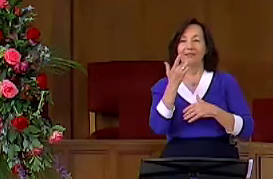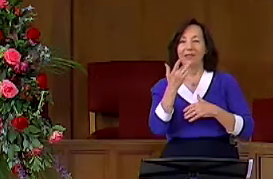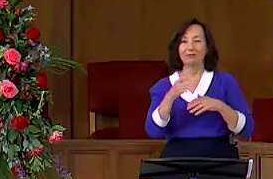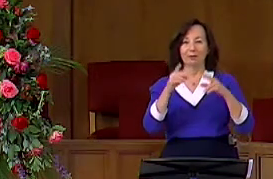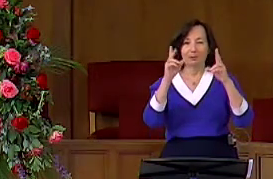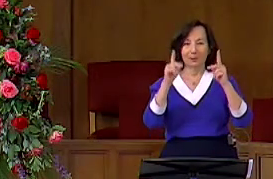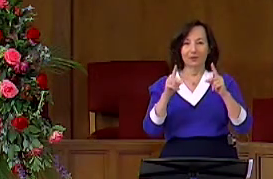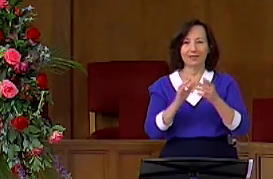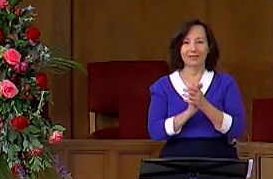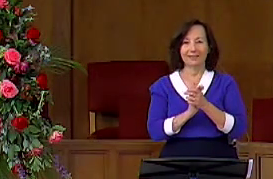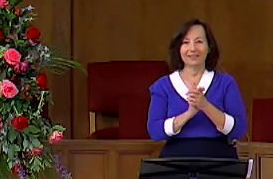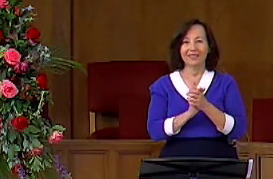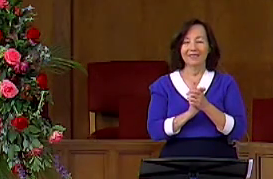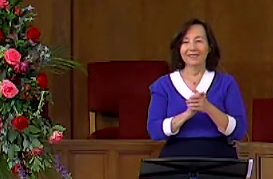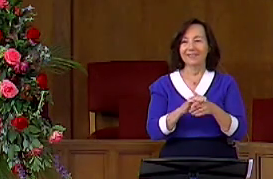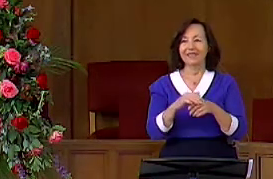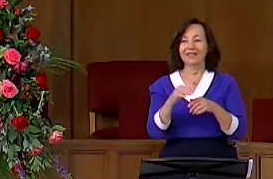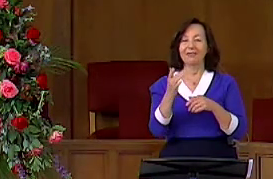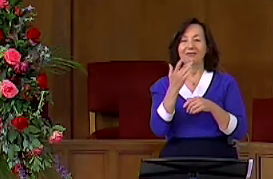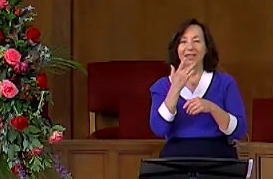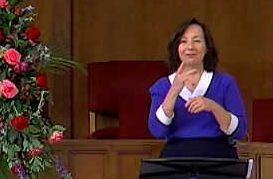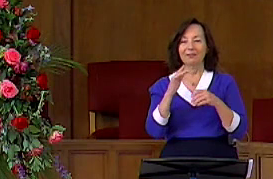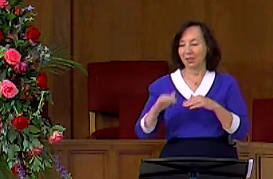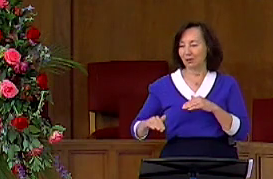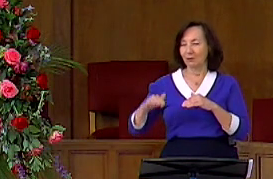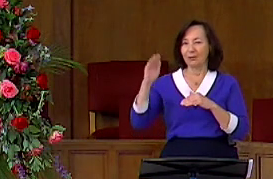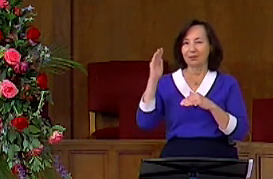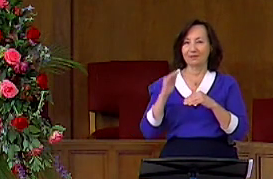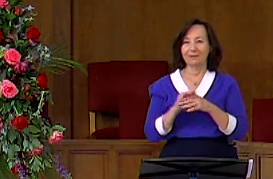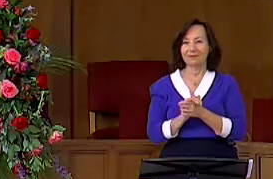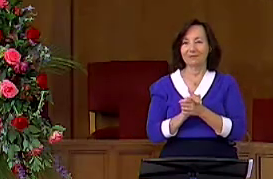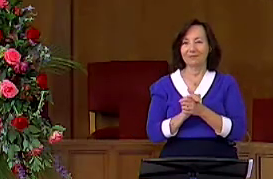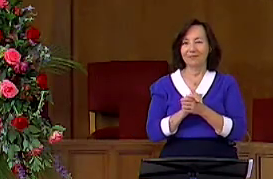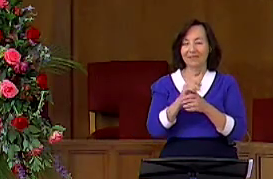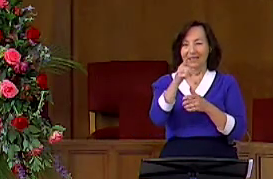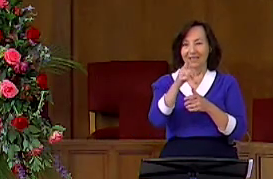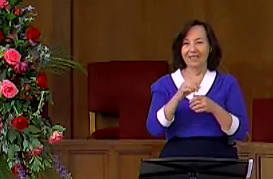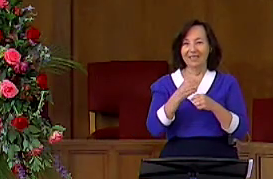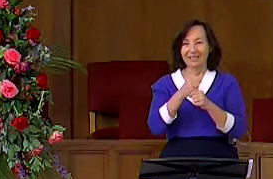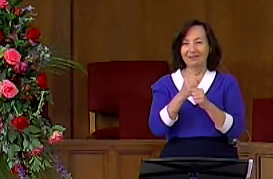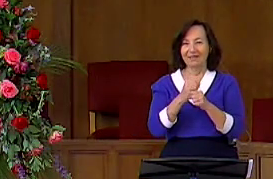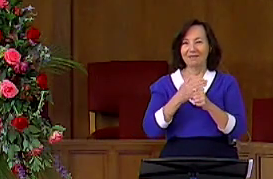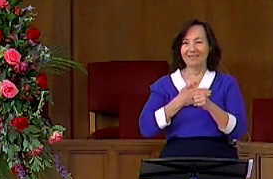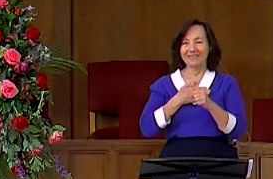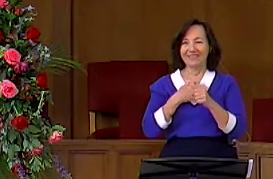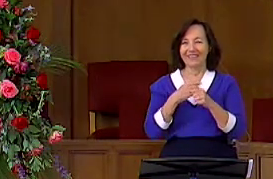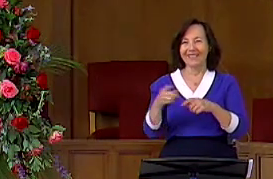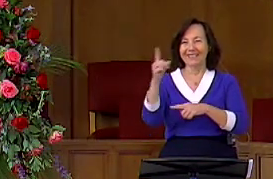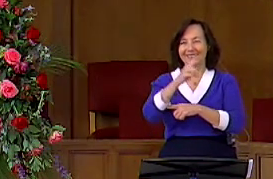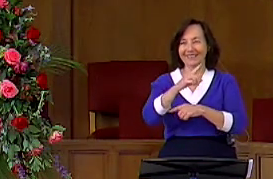is their favorite grown-up, and I want you to see how Briggs just made my day. Come on up here, Briggs.